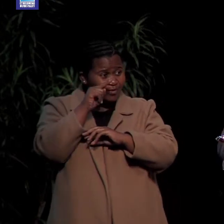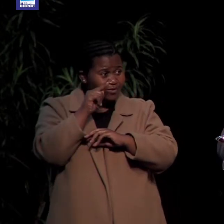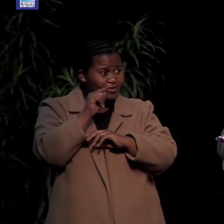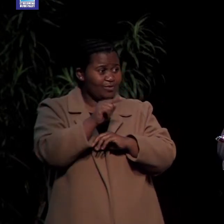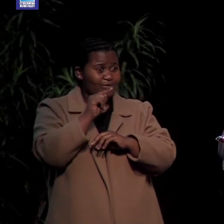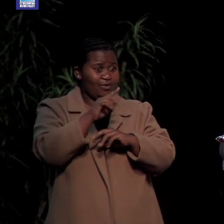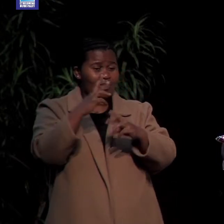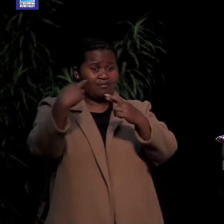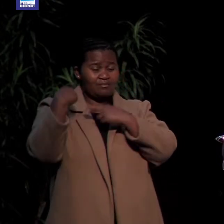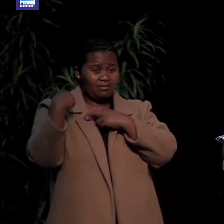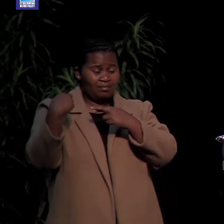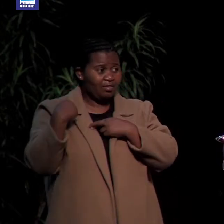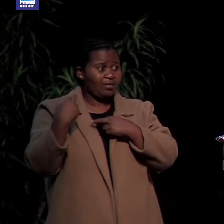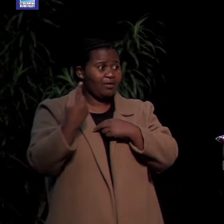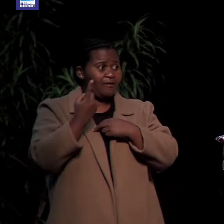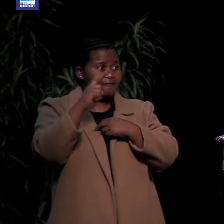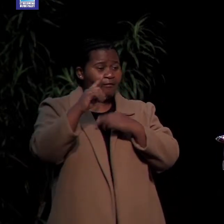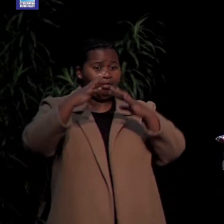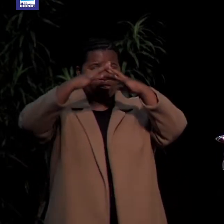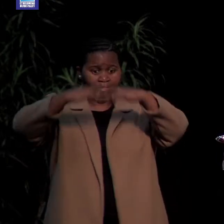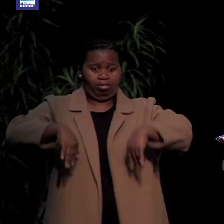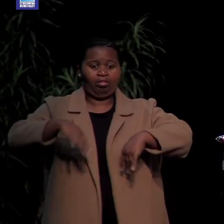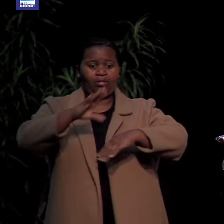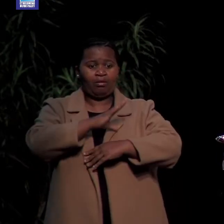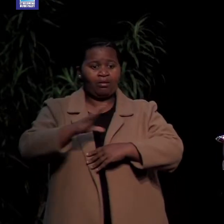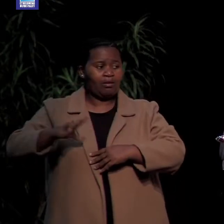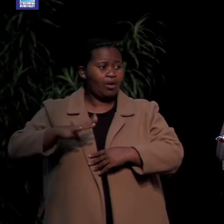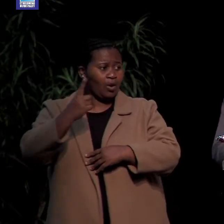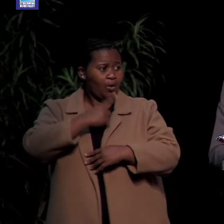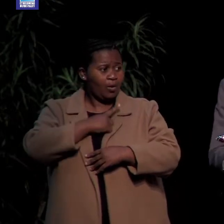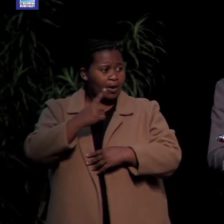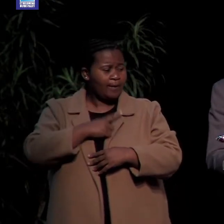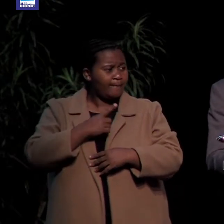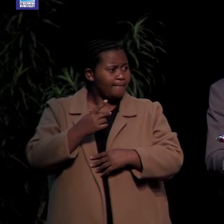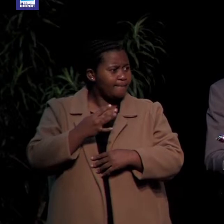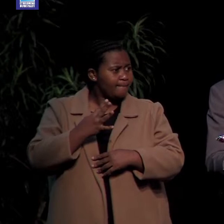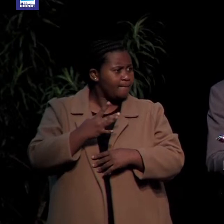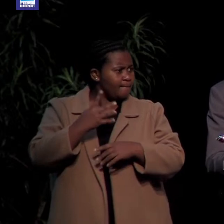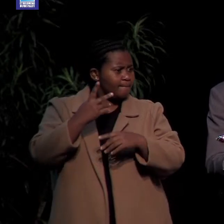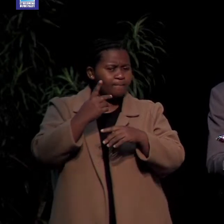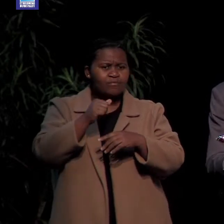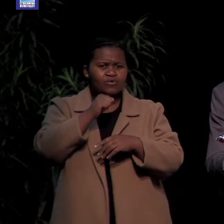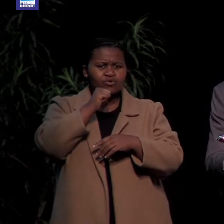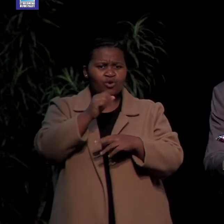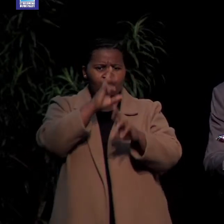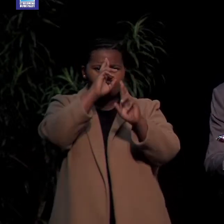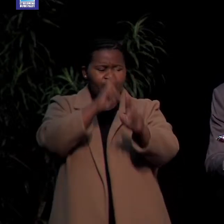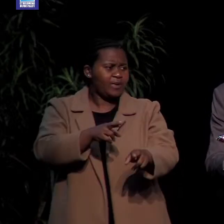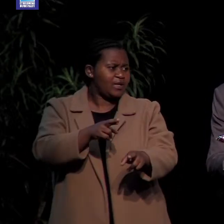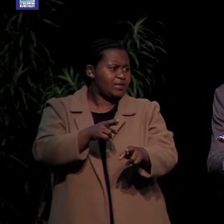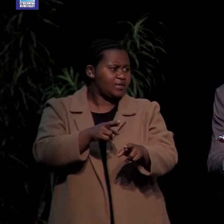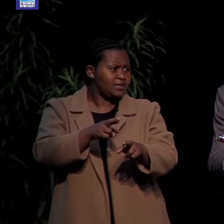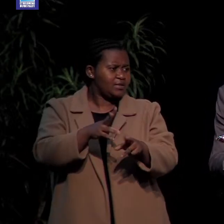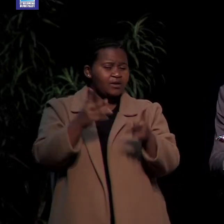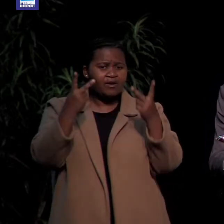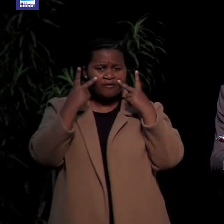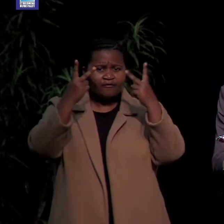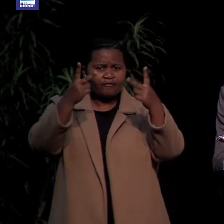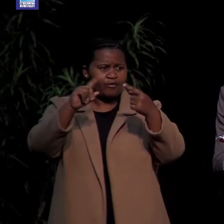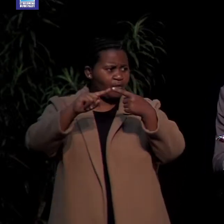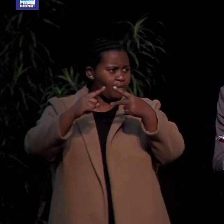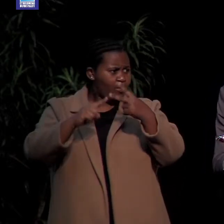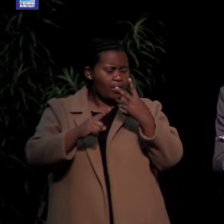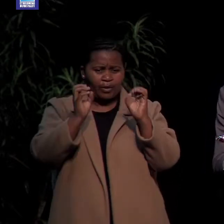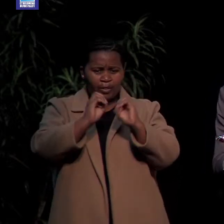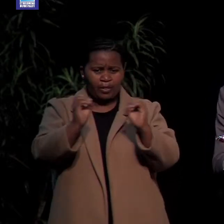solely responsible for collapsing this council because that's the way it's heading, because you are not respecting the viewpoints and you're